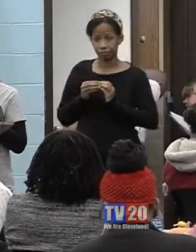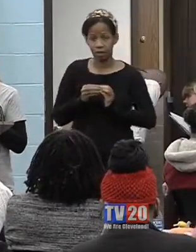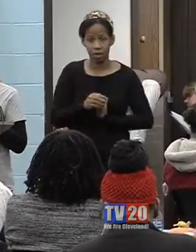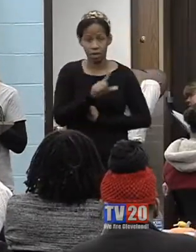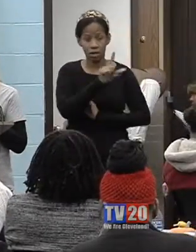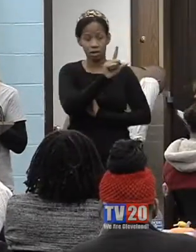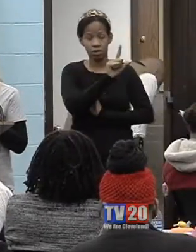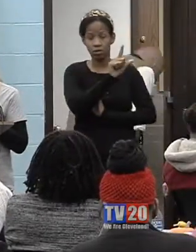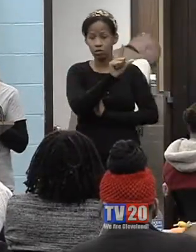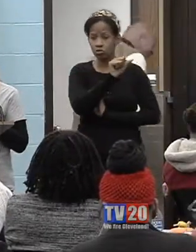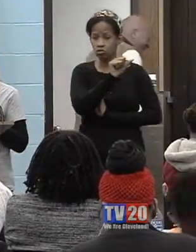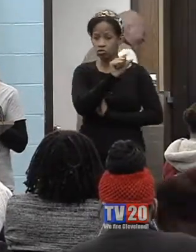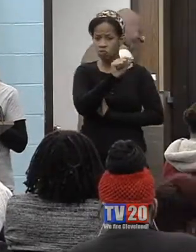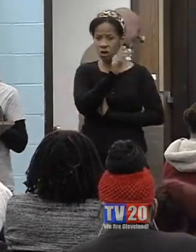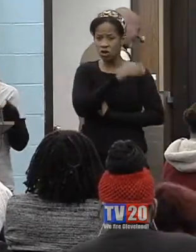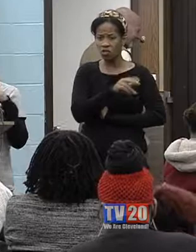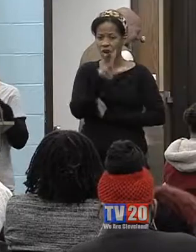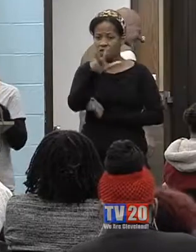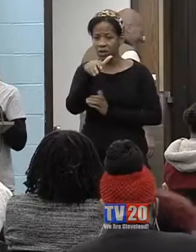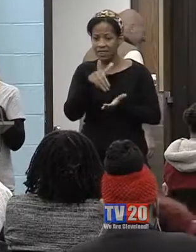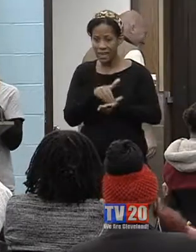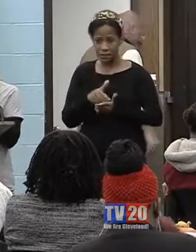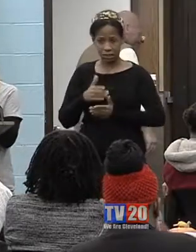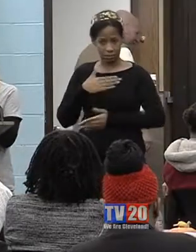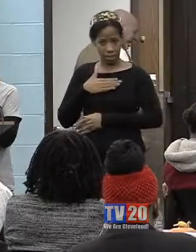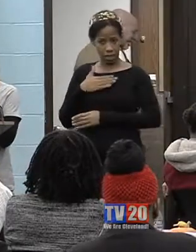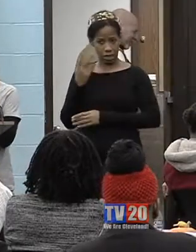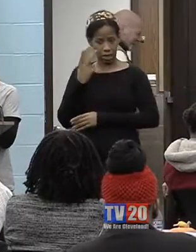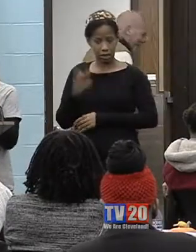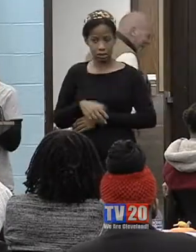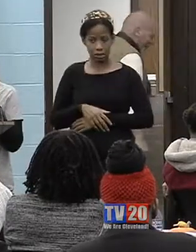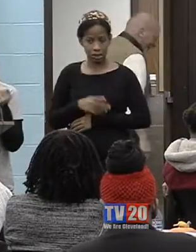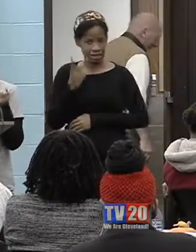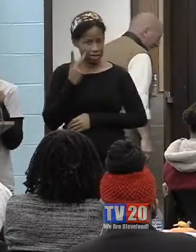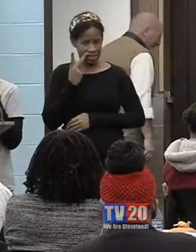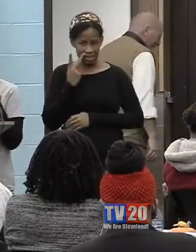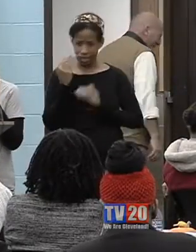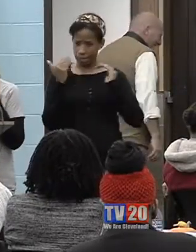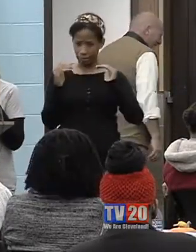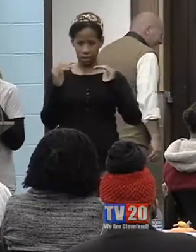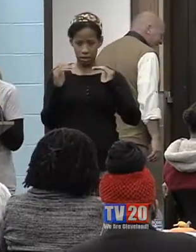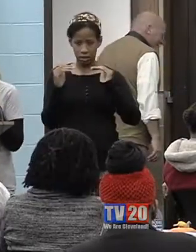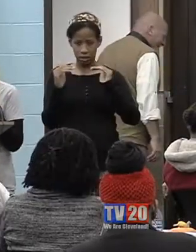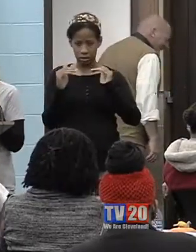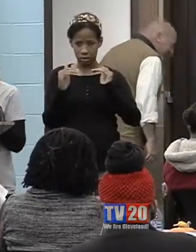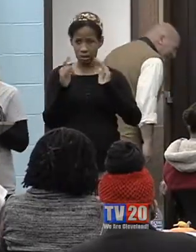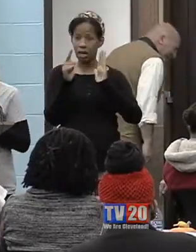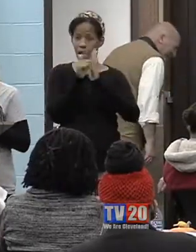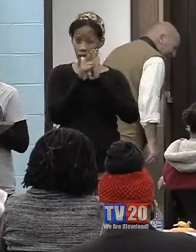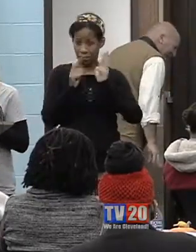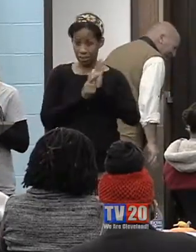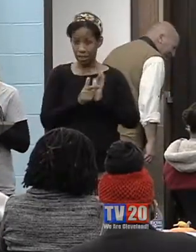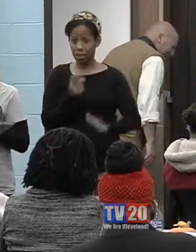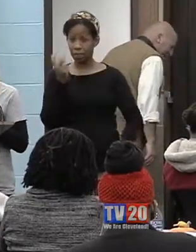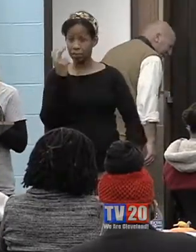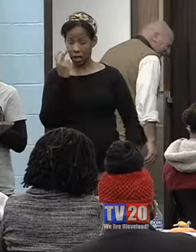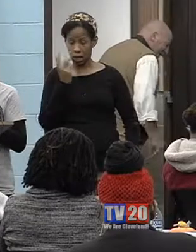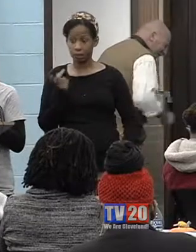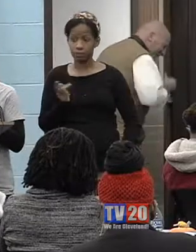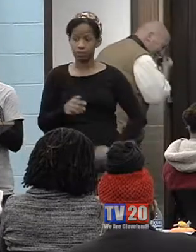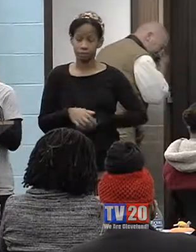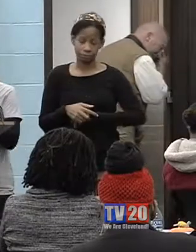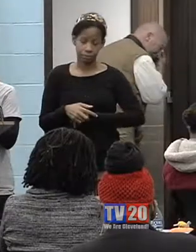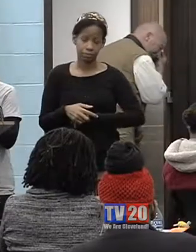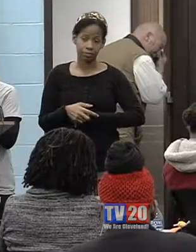20 over 3,000. Even though I can still see a little bit, I'm still legally blind. Because I was trying to get